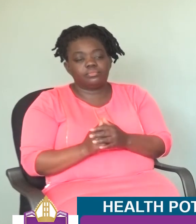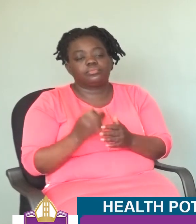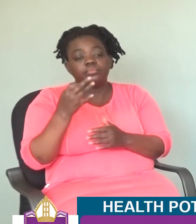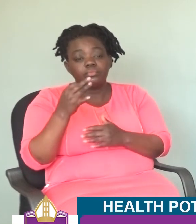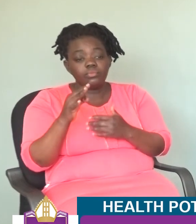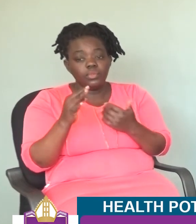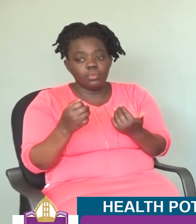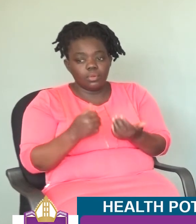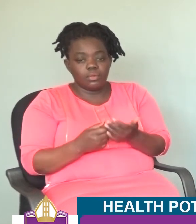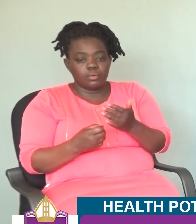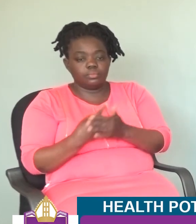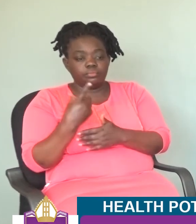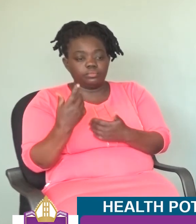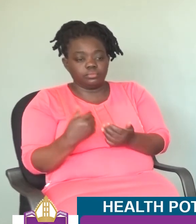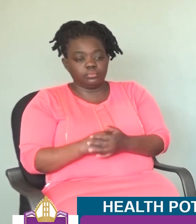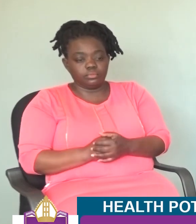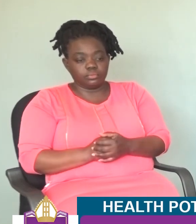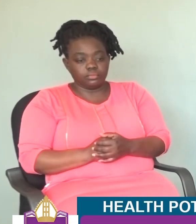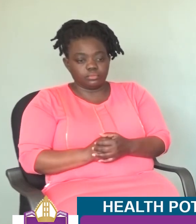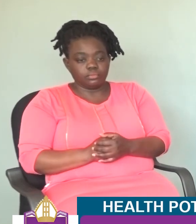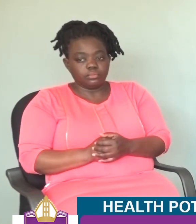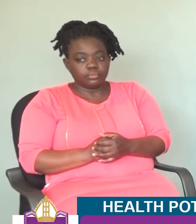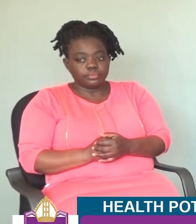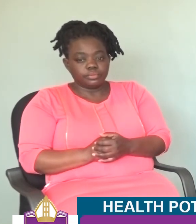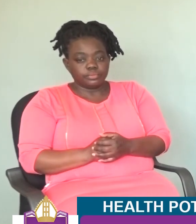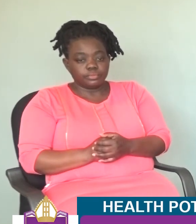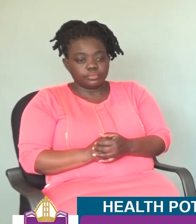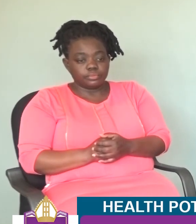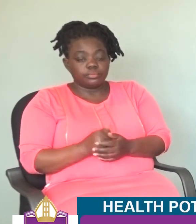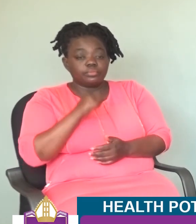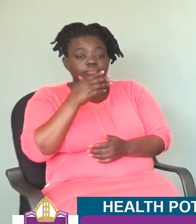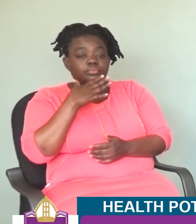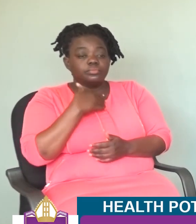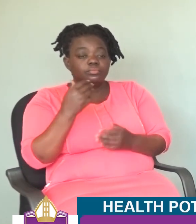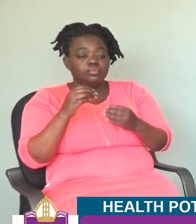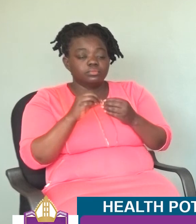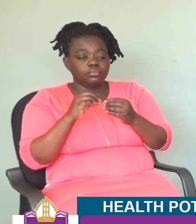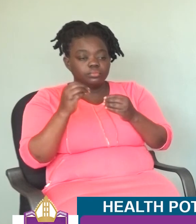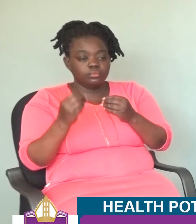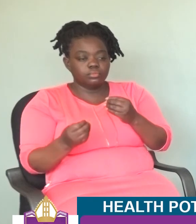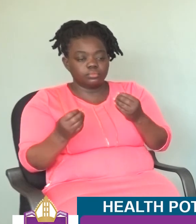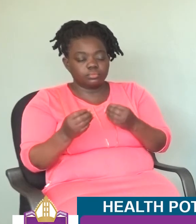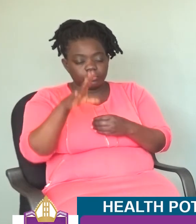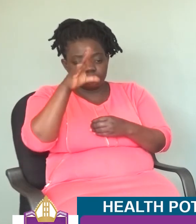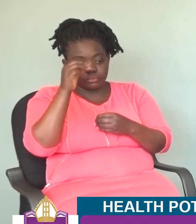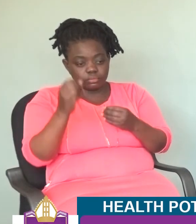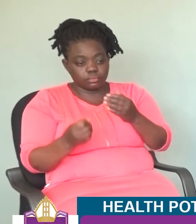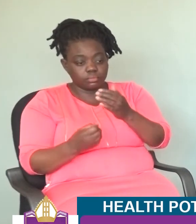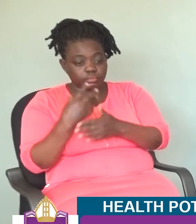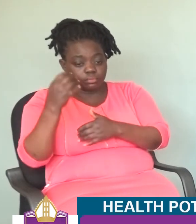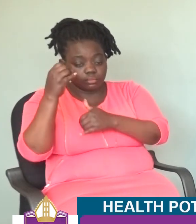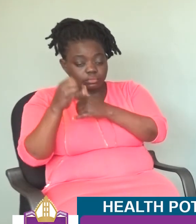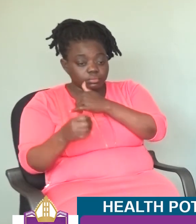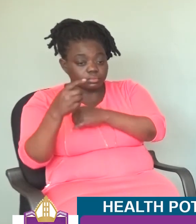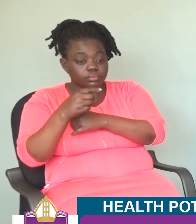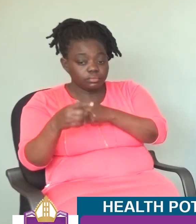will affect the child's education. Okay? You do not want your child's education to be affected. And because at the end of the day,